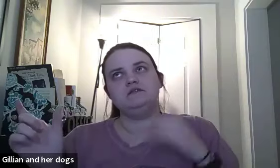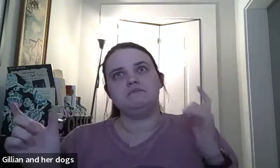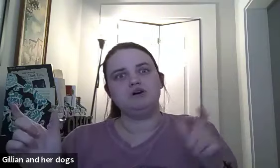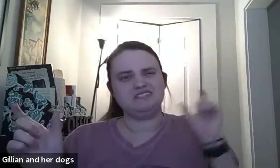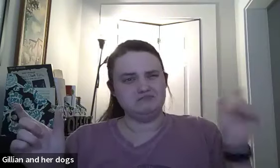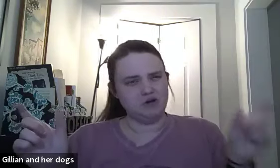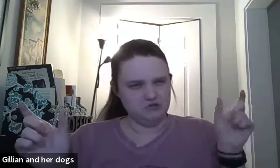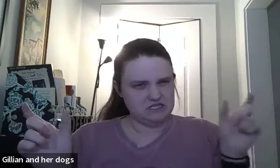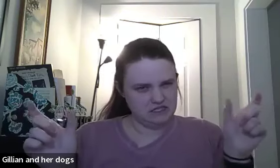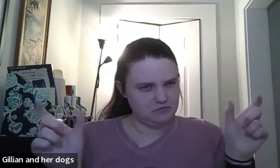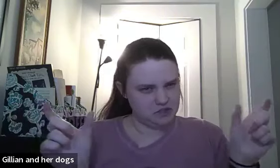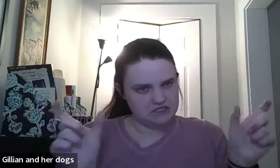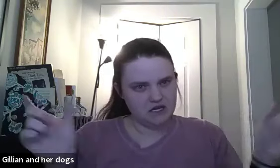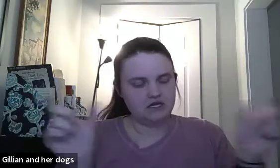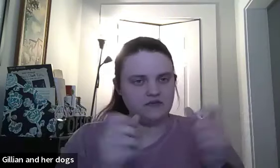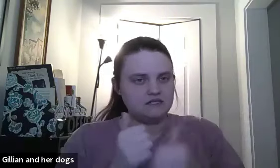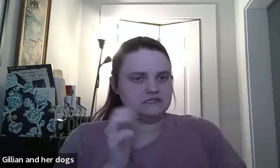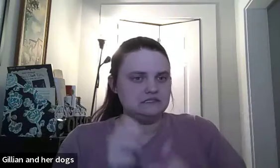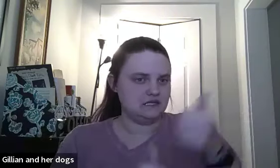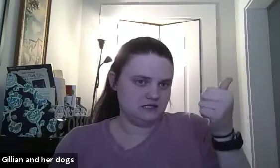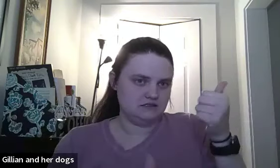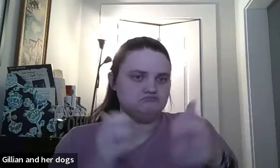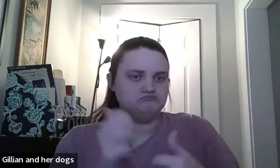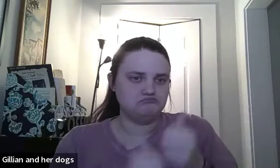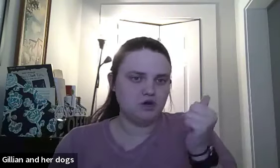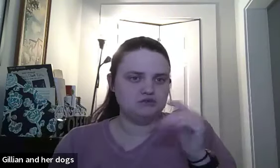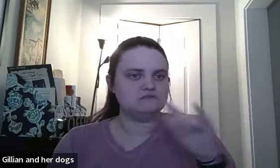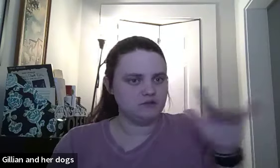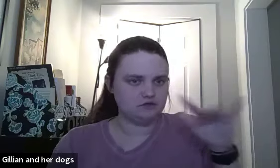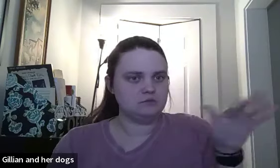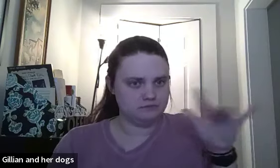the most and mostly per se in that sentence. Most fingerspell.